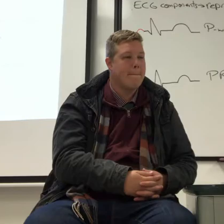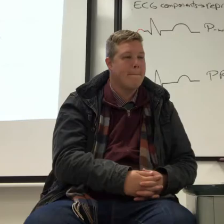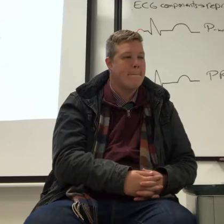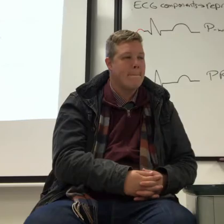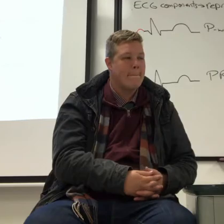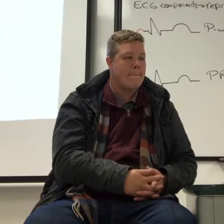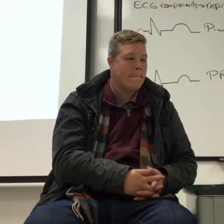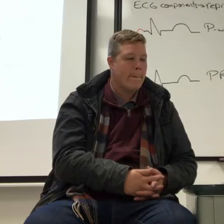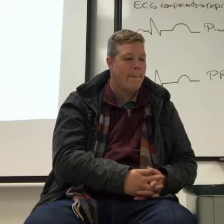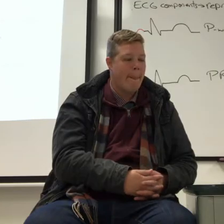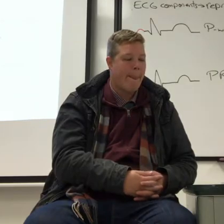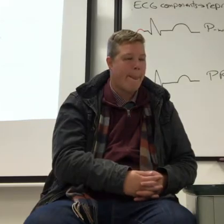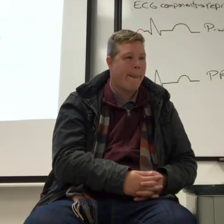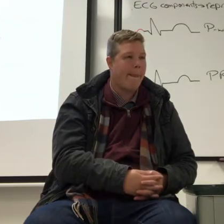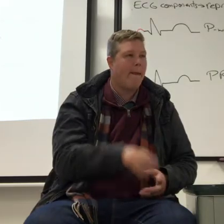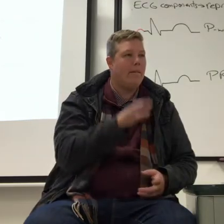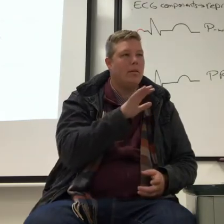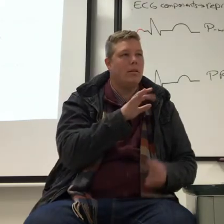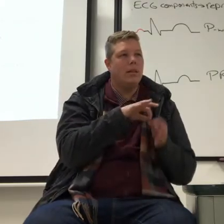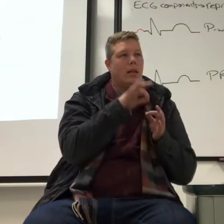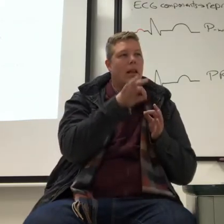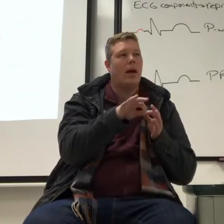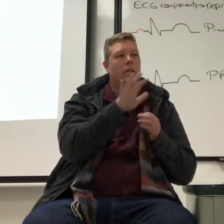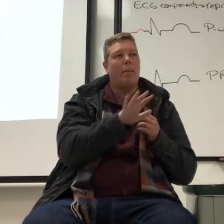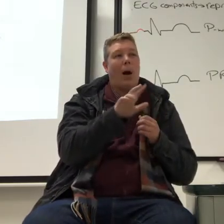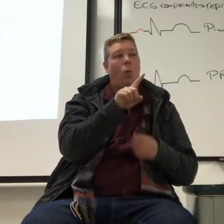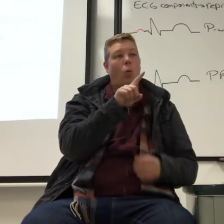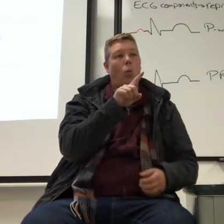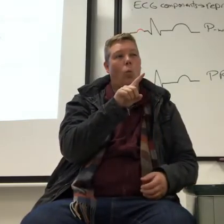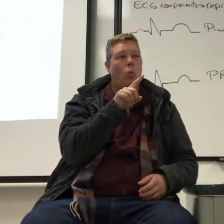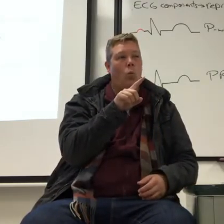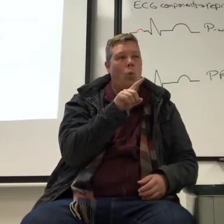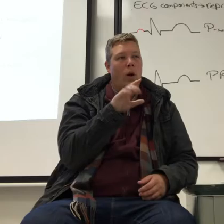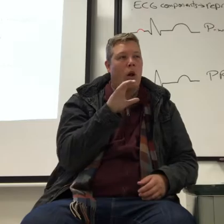About 100 milliseconds.